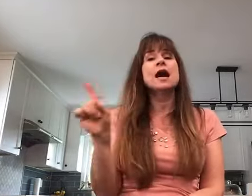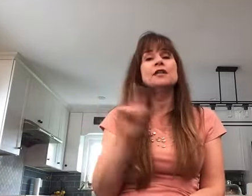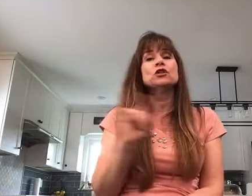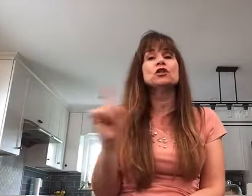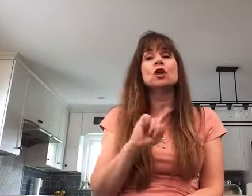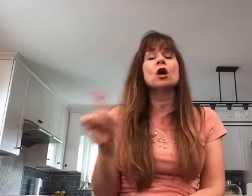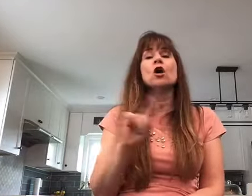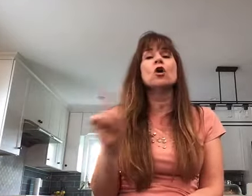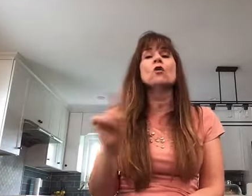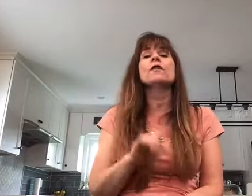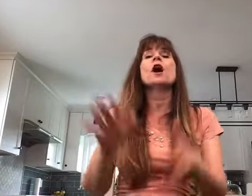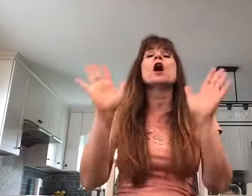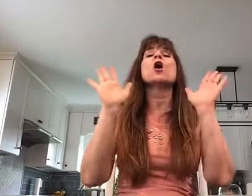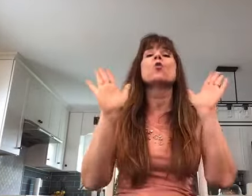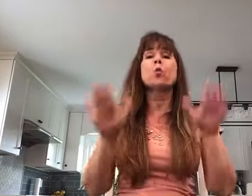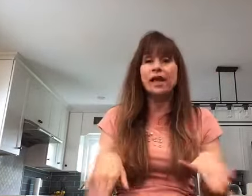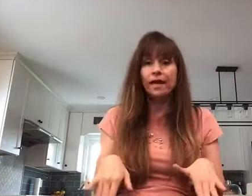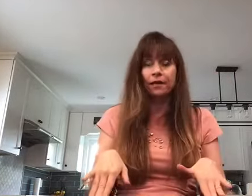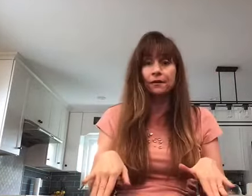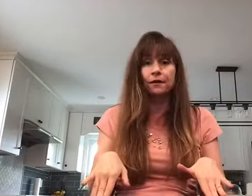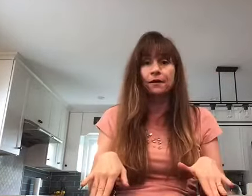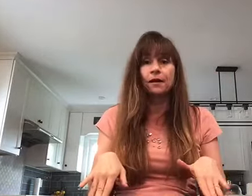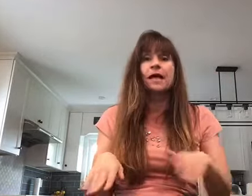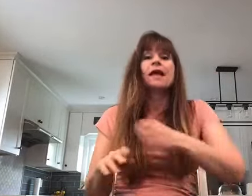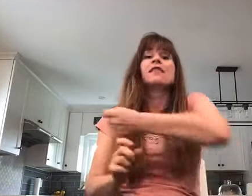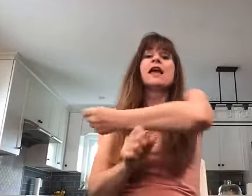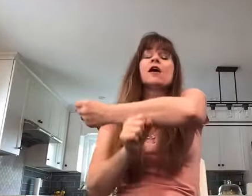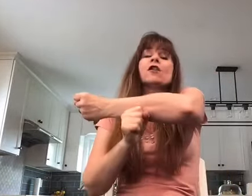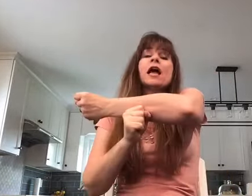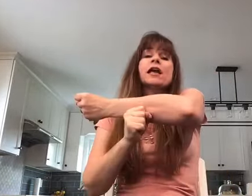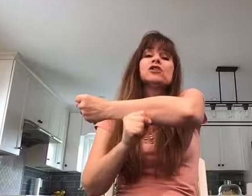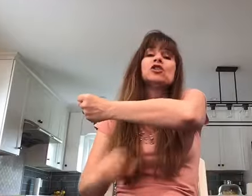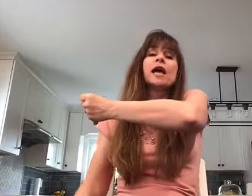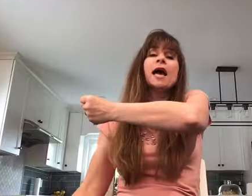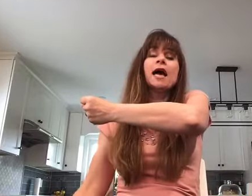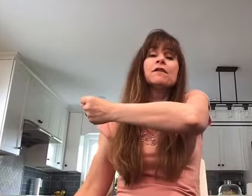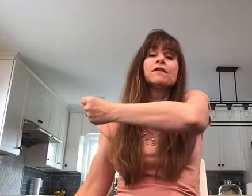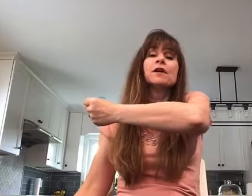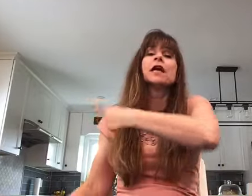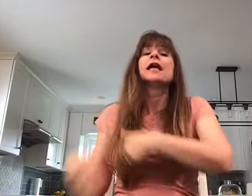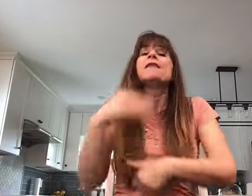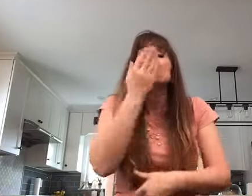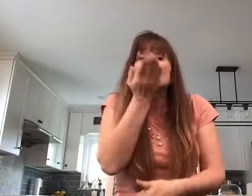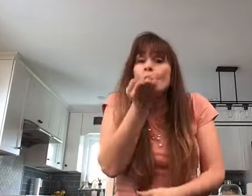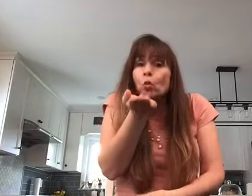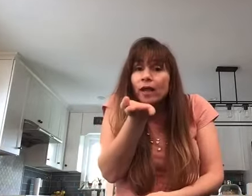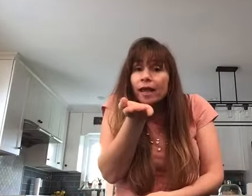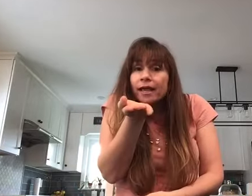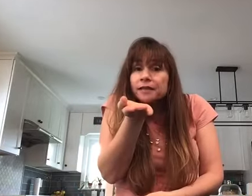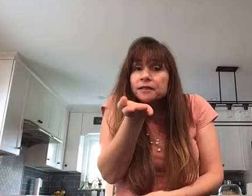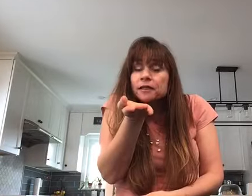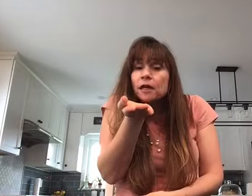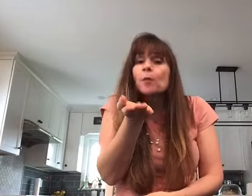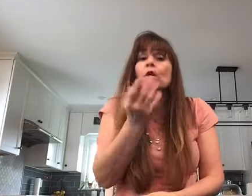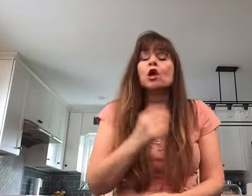Not so the wicked. They are like chaff that the wind